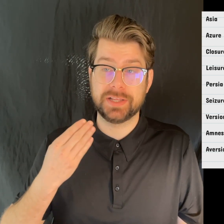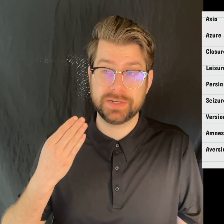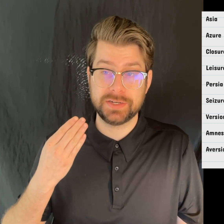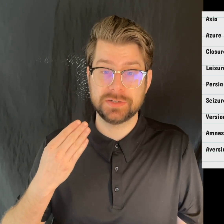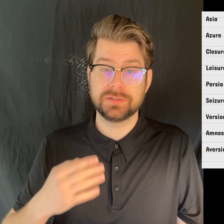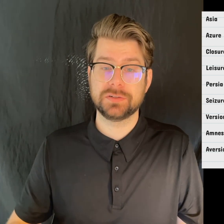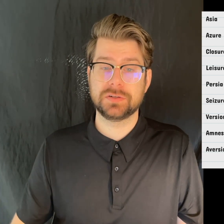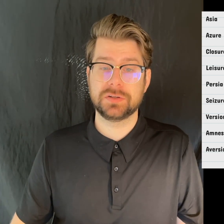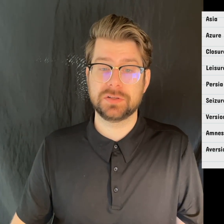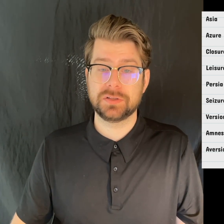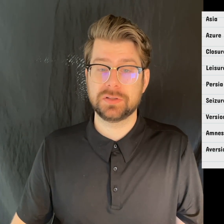decision,